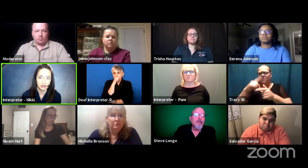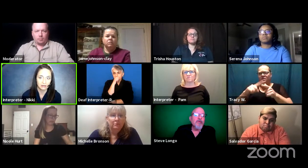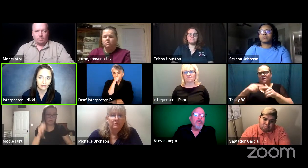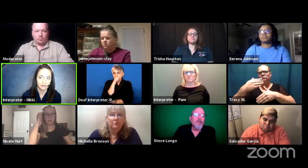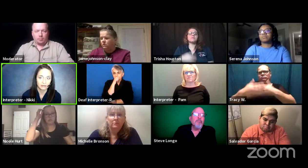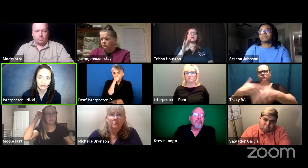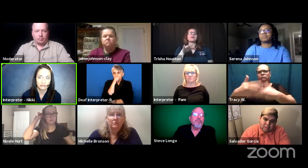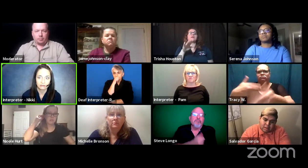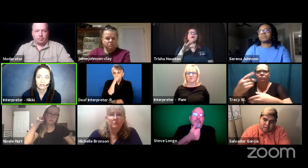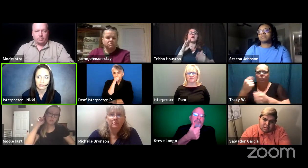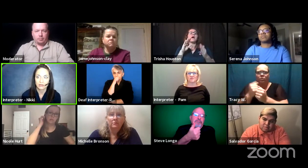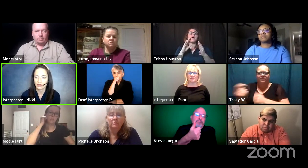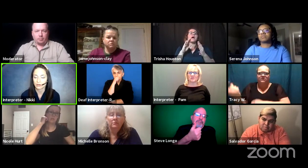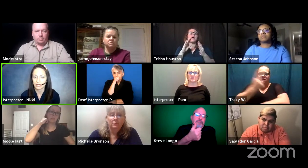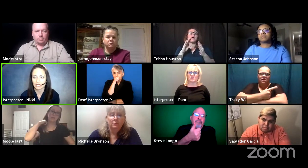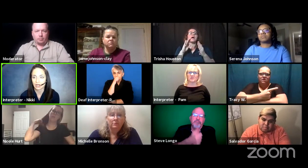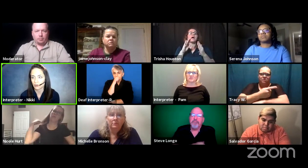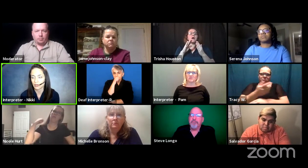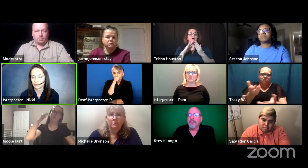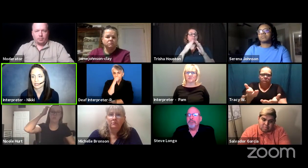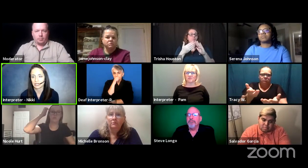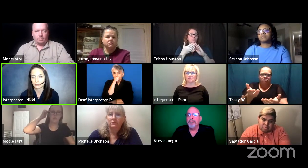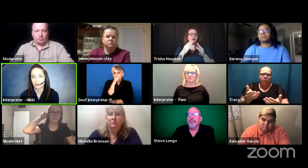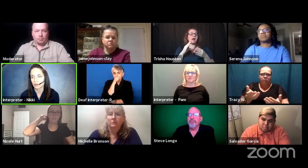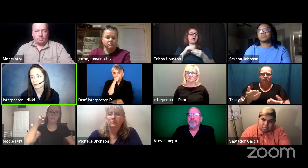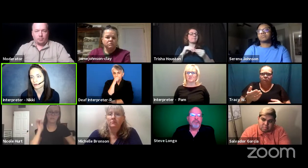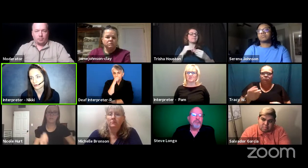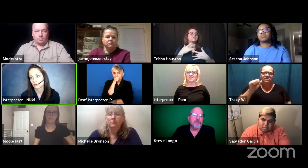I think we get it out of the way at the beginning of the month.